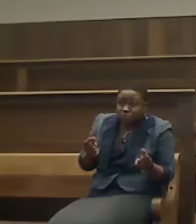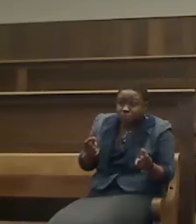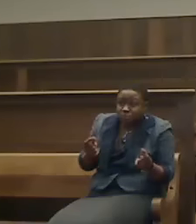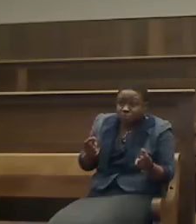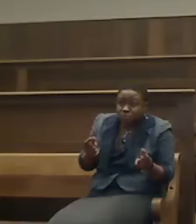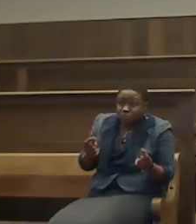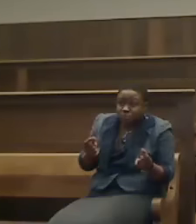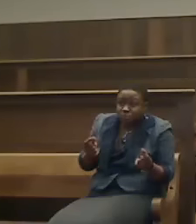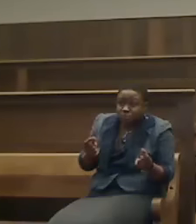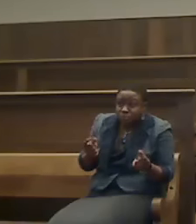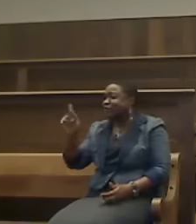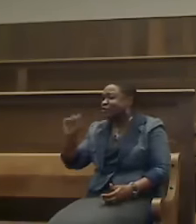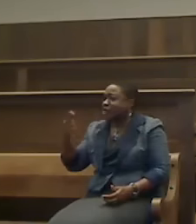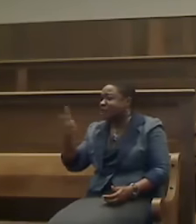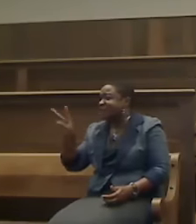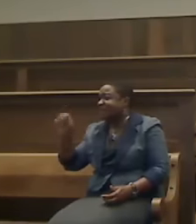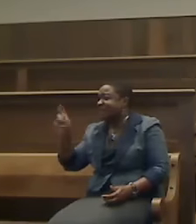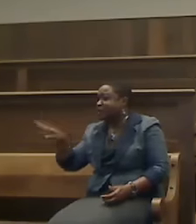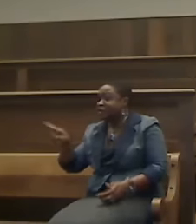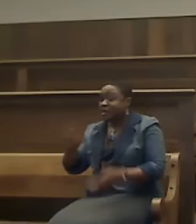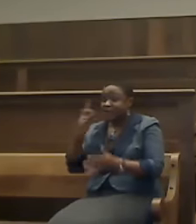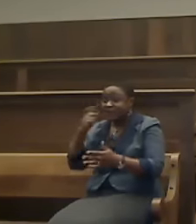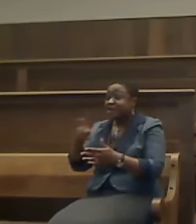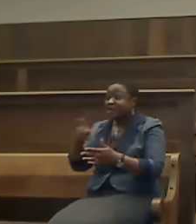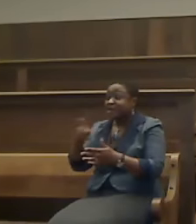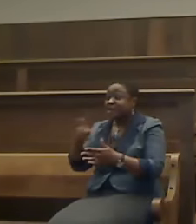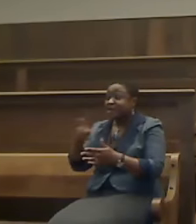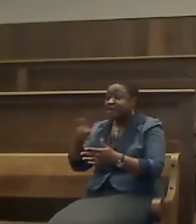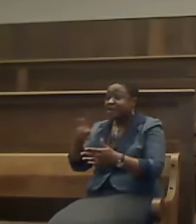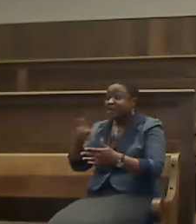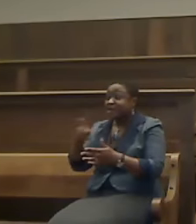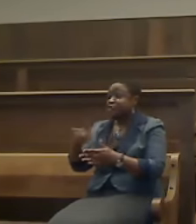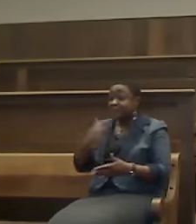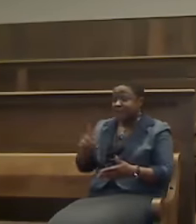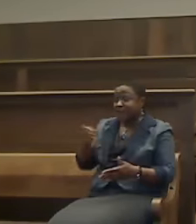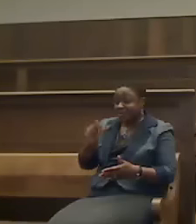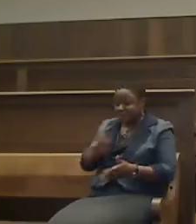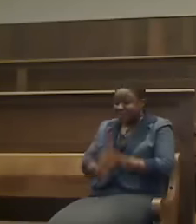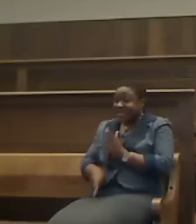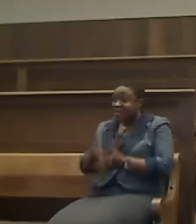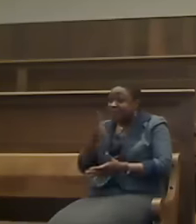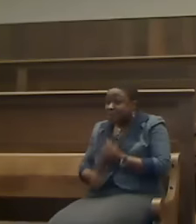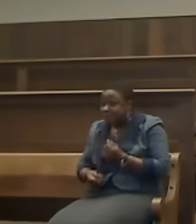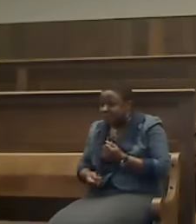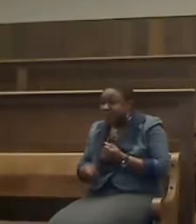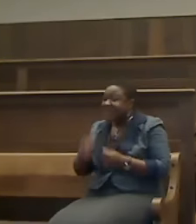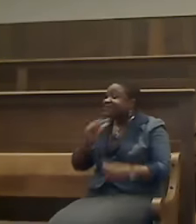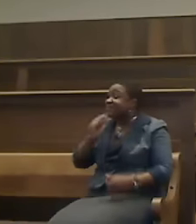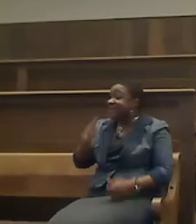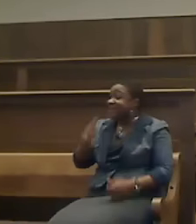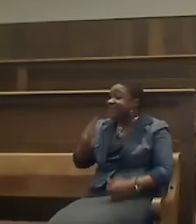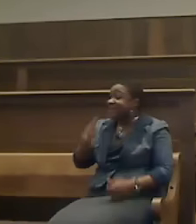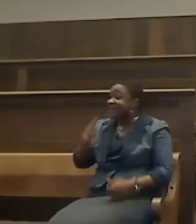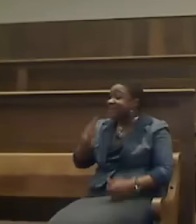Vader of antibiotics, it kills the beneficial bacteria in the gut, not the E. coli, salmonella,